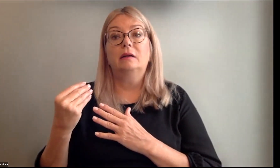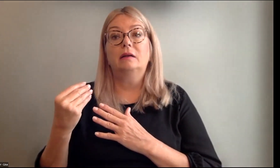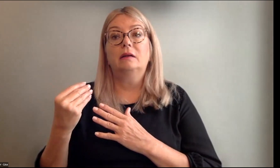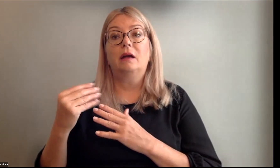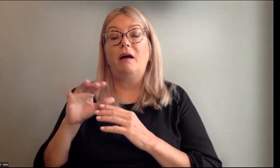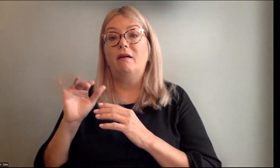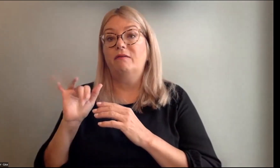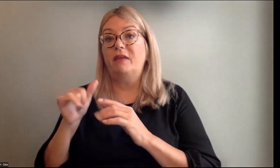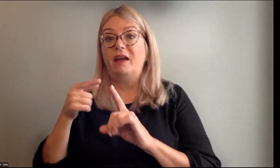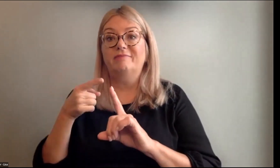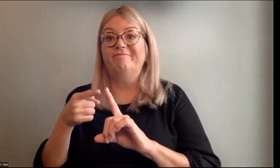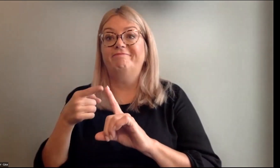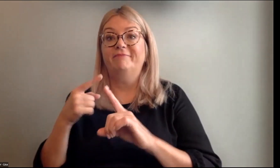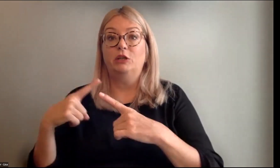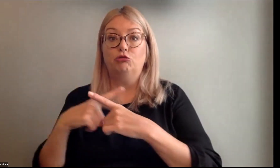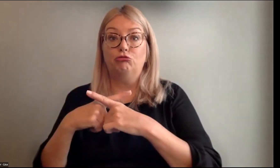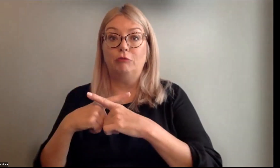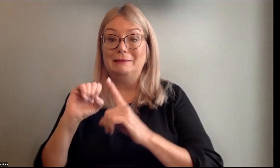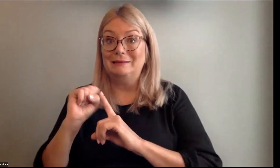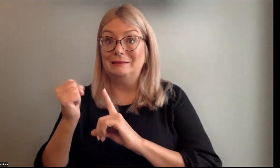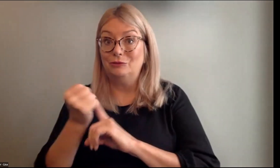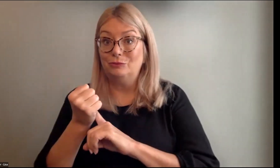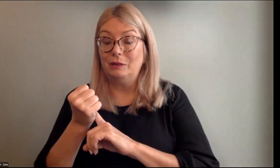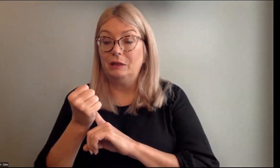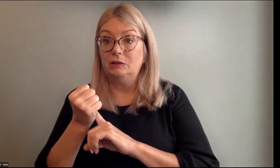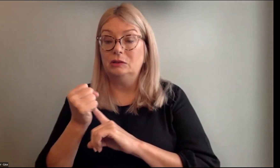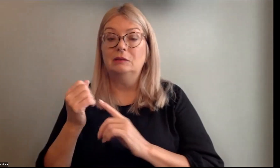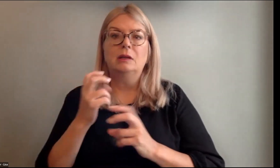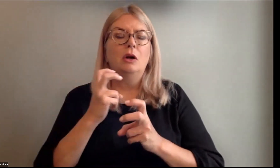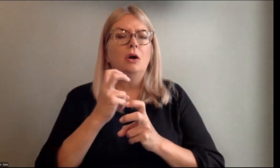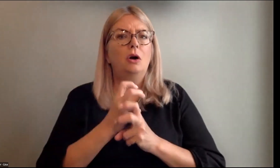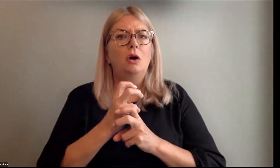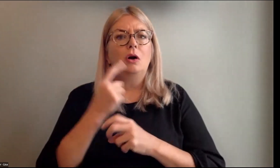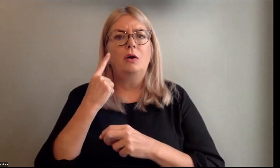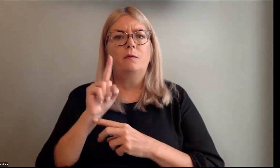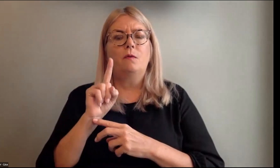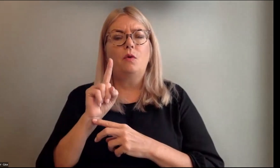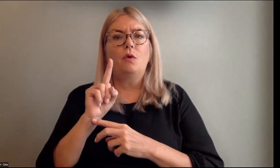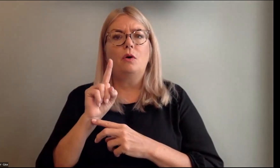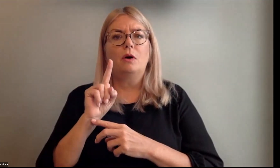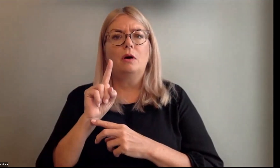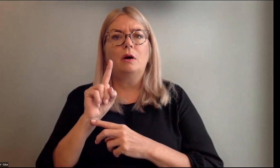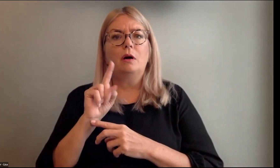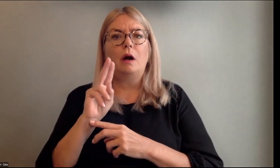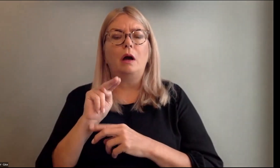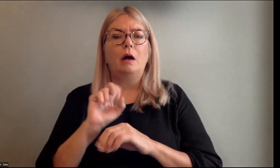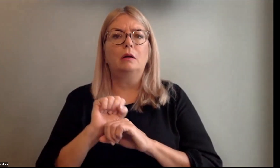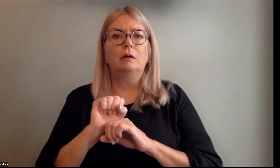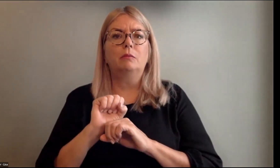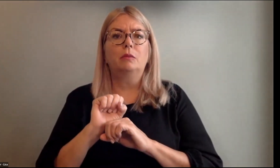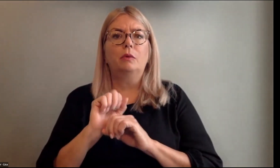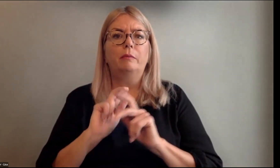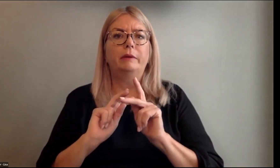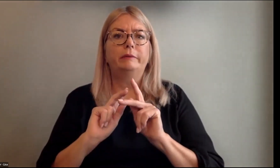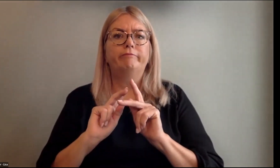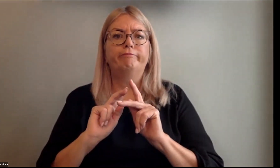really kind of crisis circumstances, it can be really difficult for unemployment insurance claimants